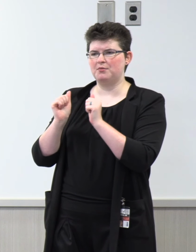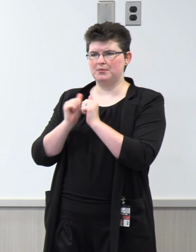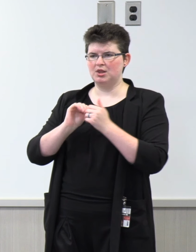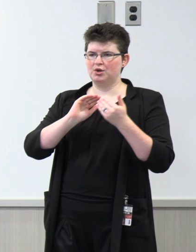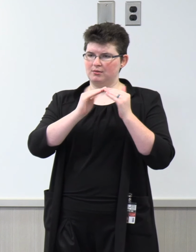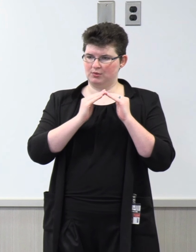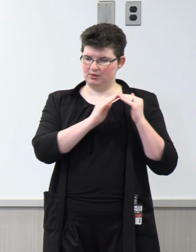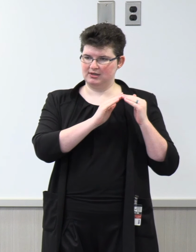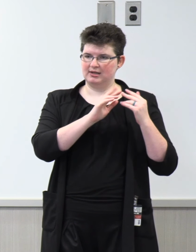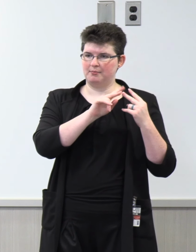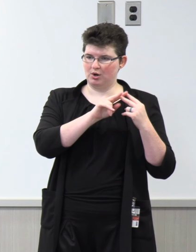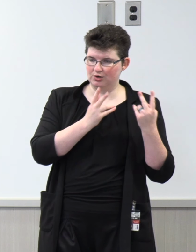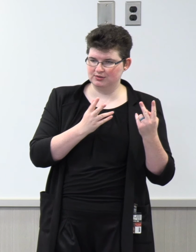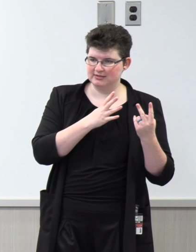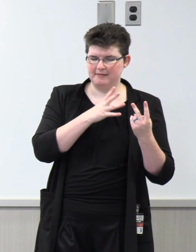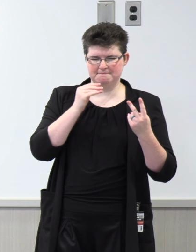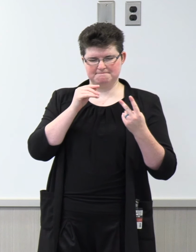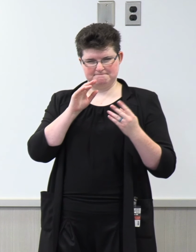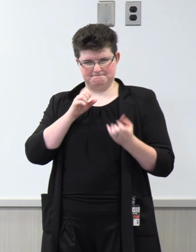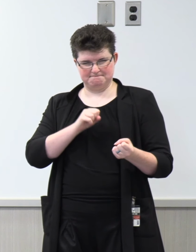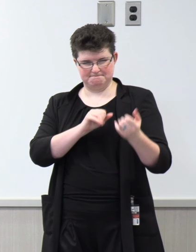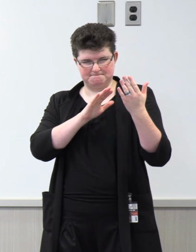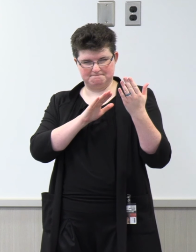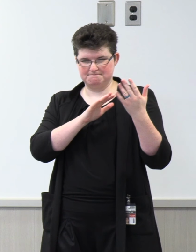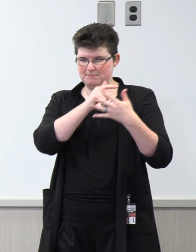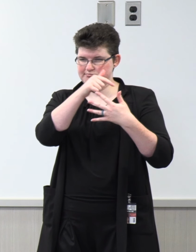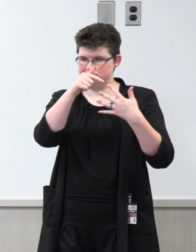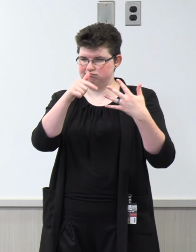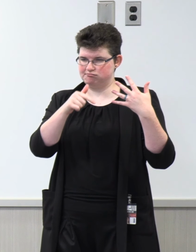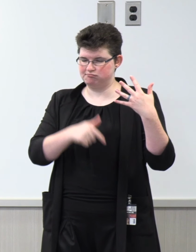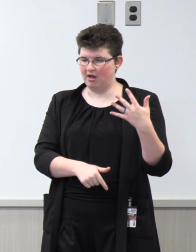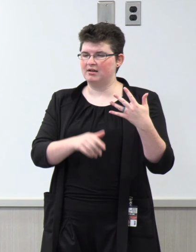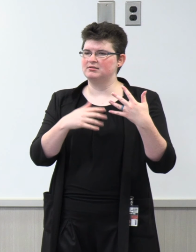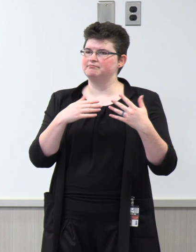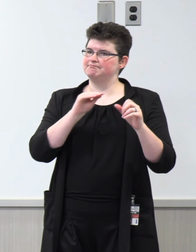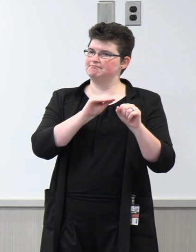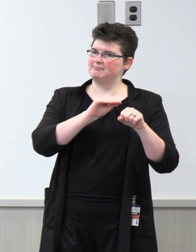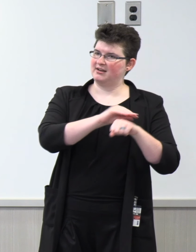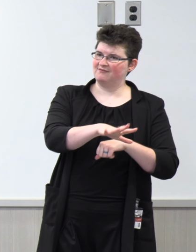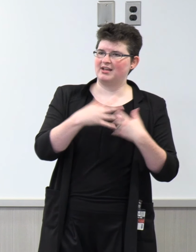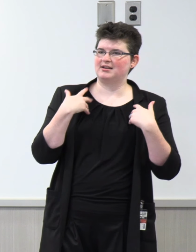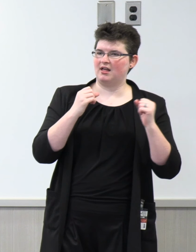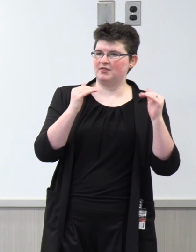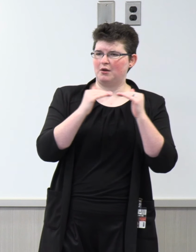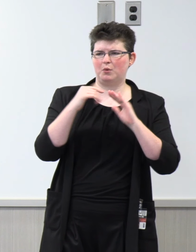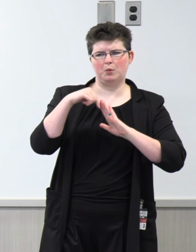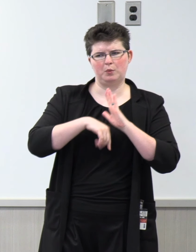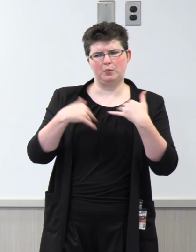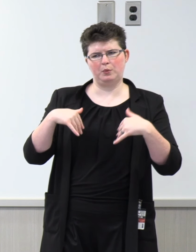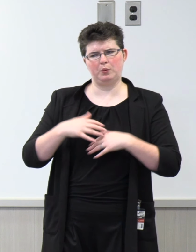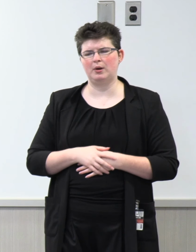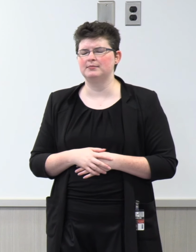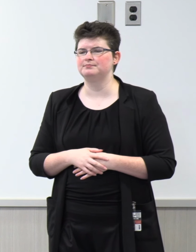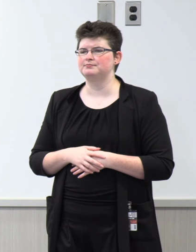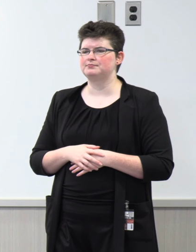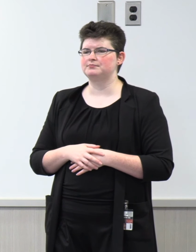community partners in addressing the factors that affect health equity so deeply, to collecting